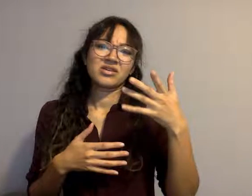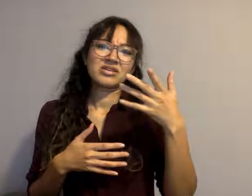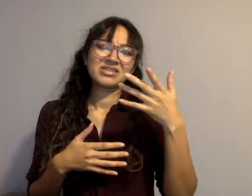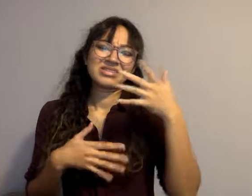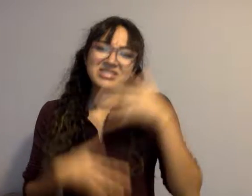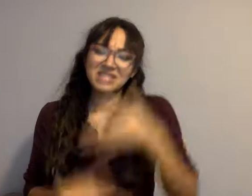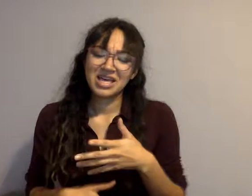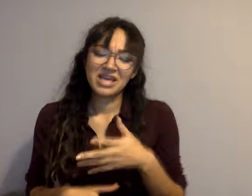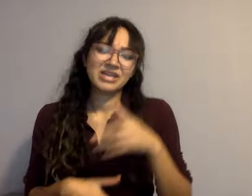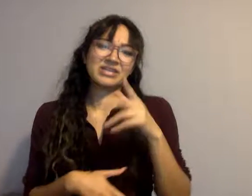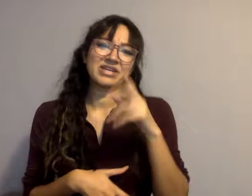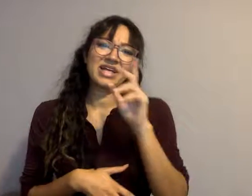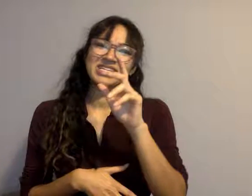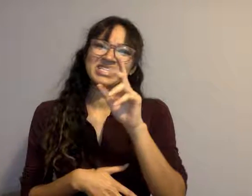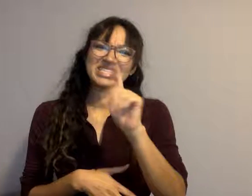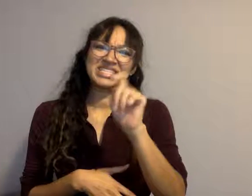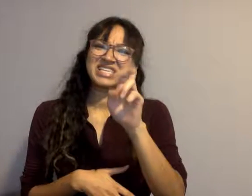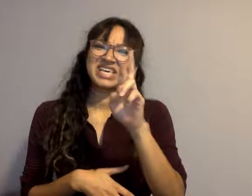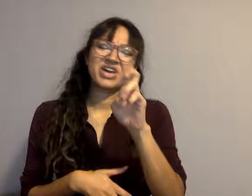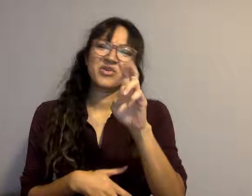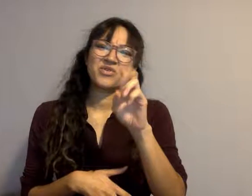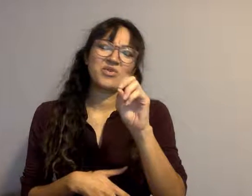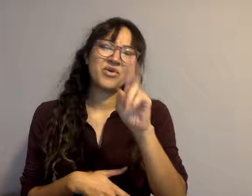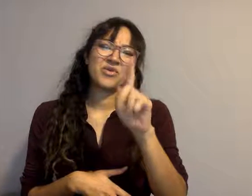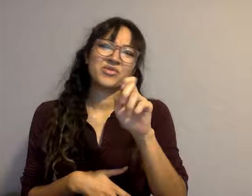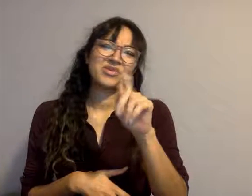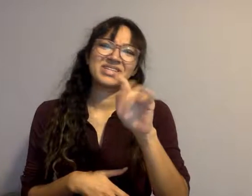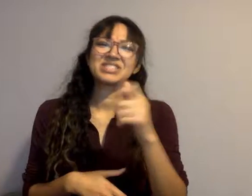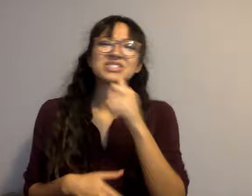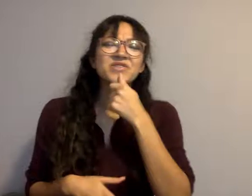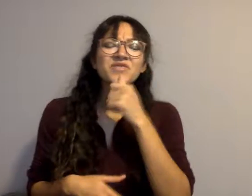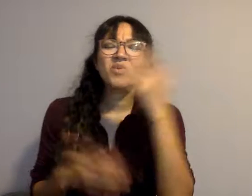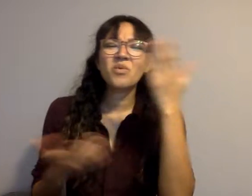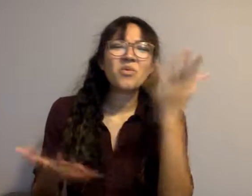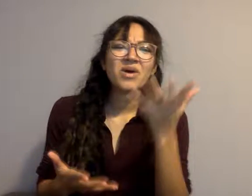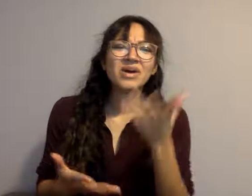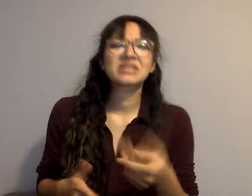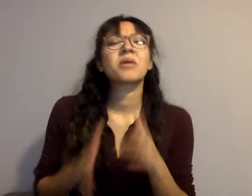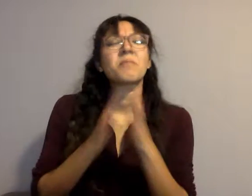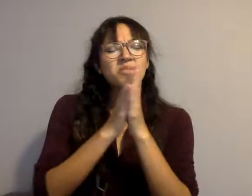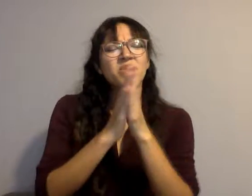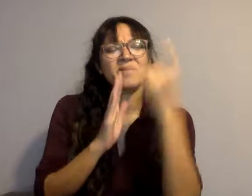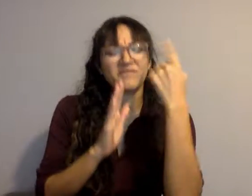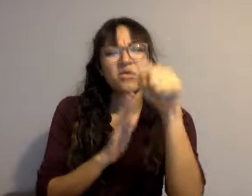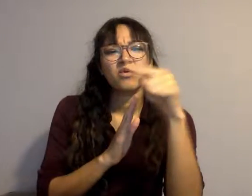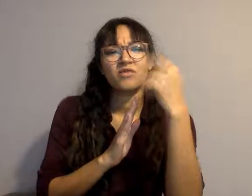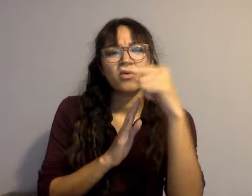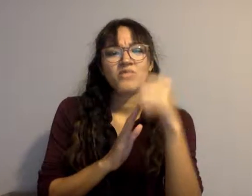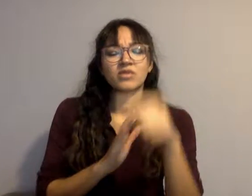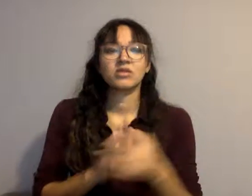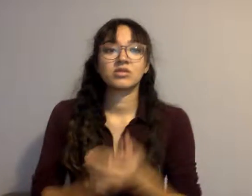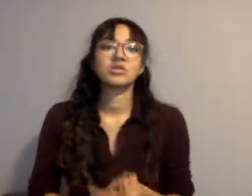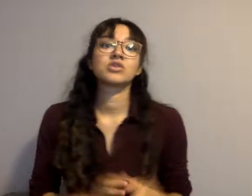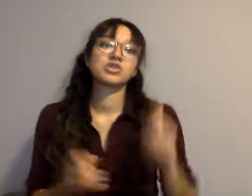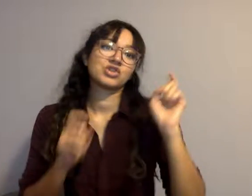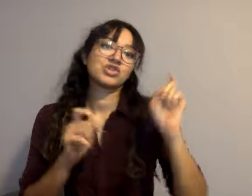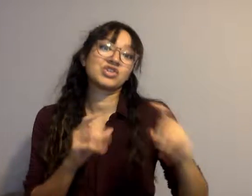One commenter even suggested that I add my disability to my credits. Screenwriter, comedian, palsy.